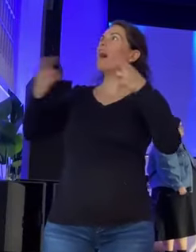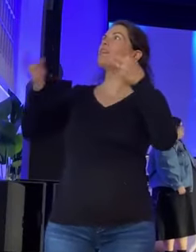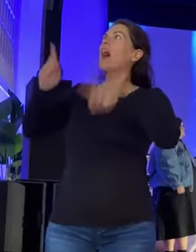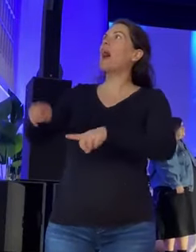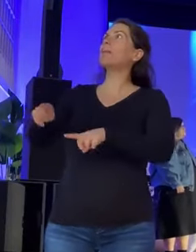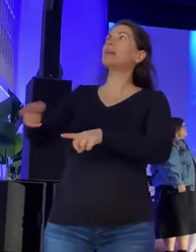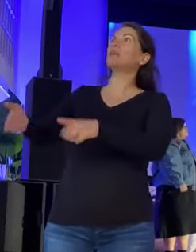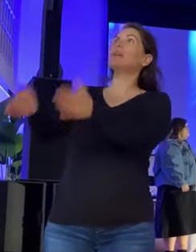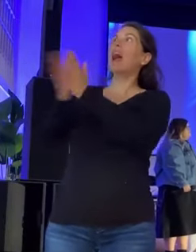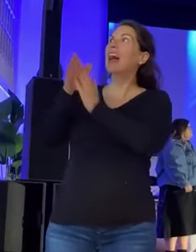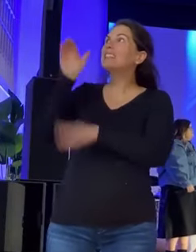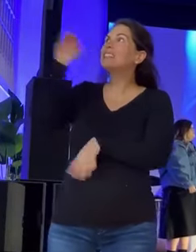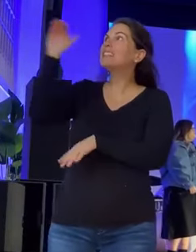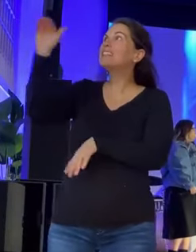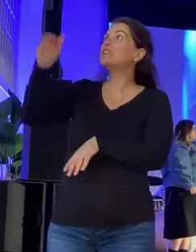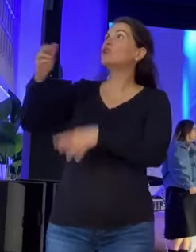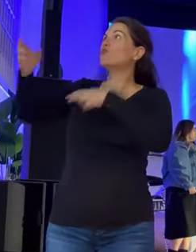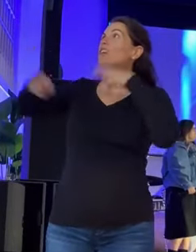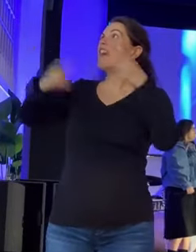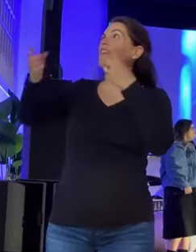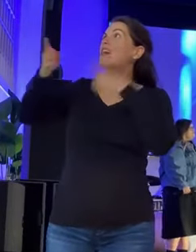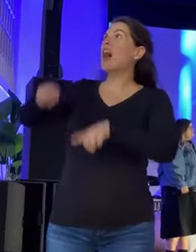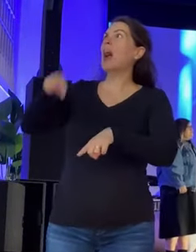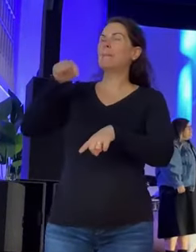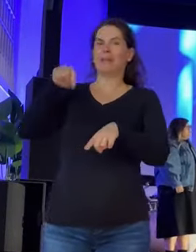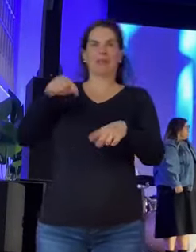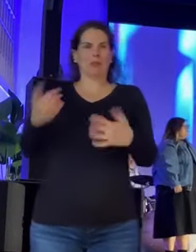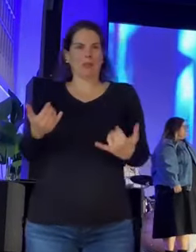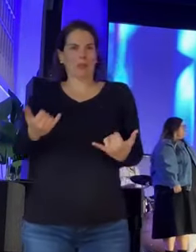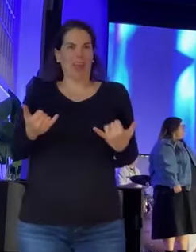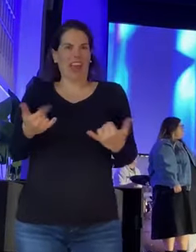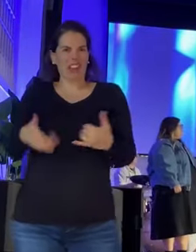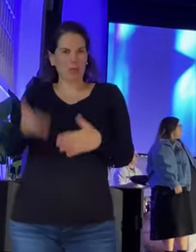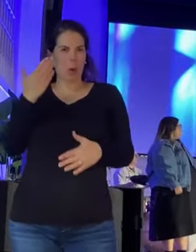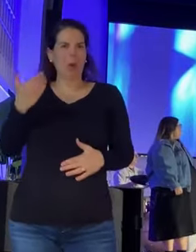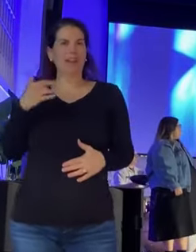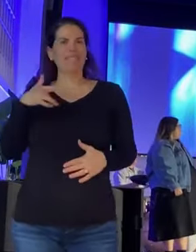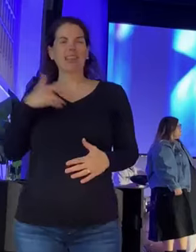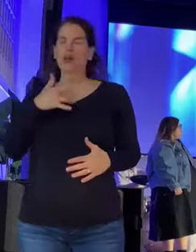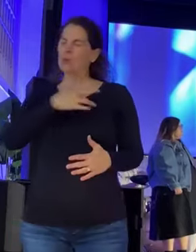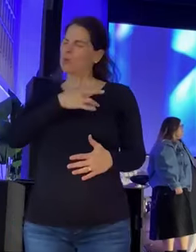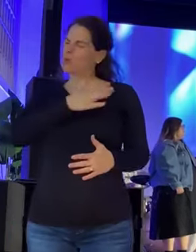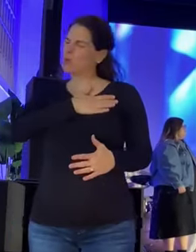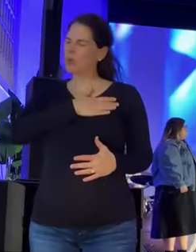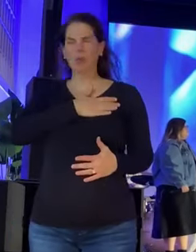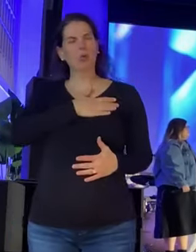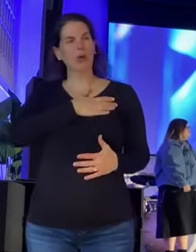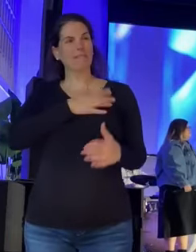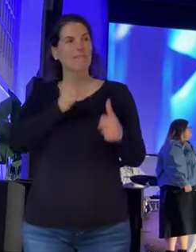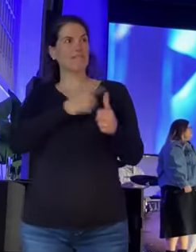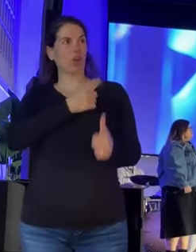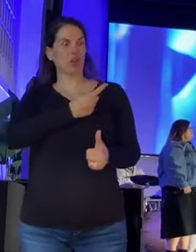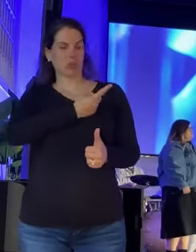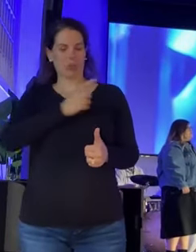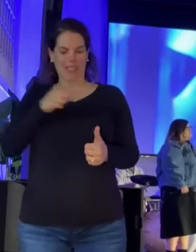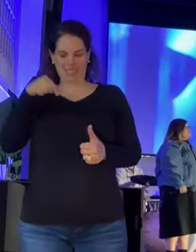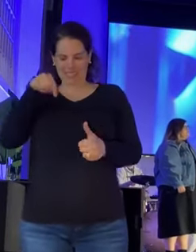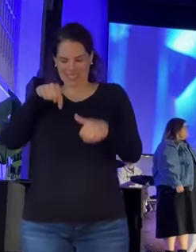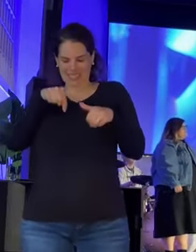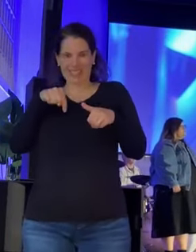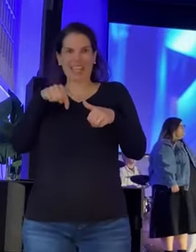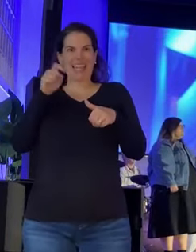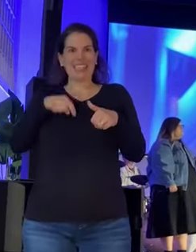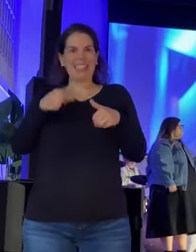it. But this morning, it's been heavy on my heart that first you and I, we